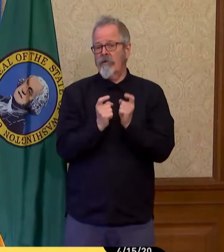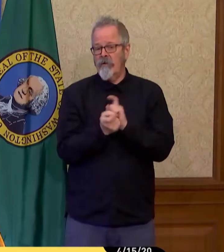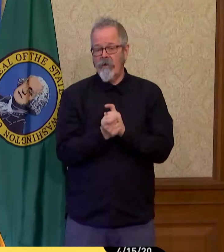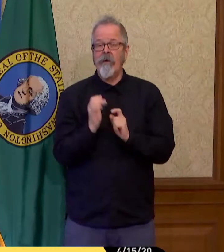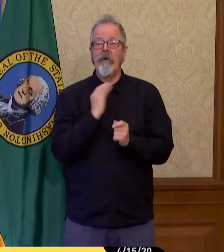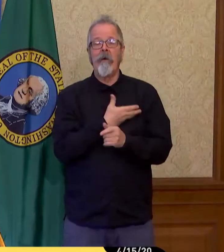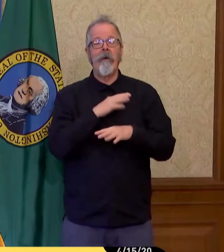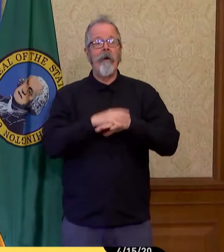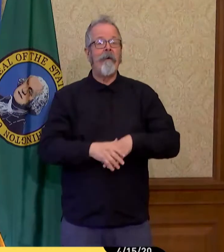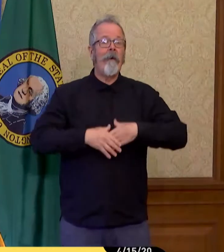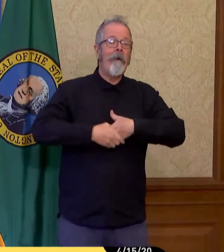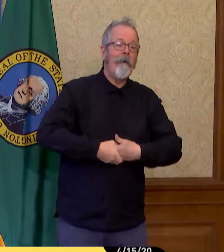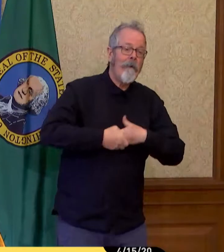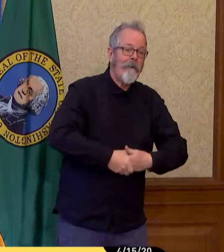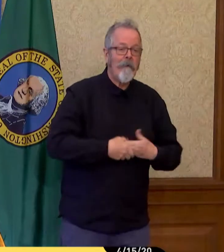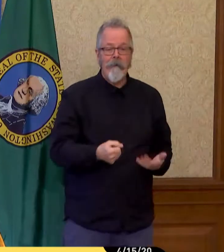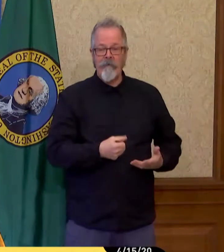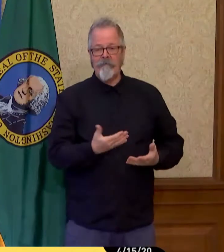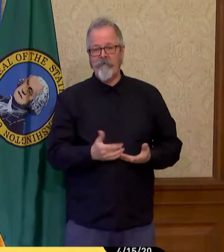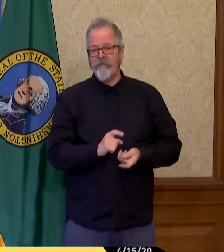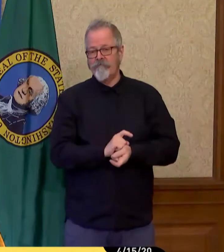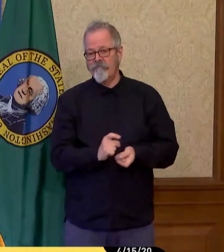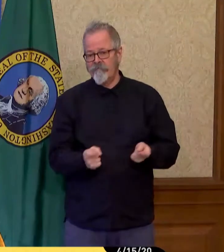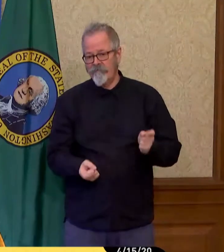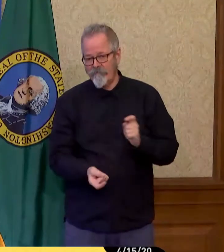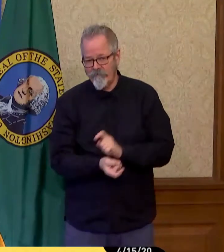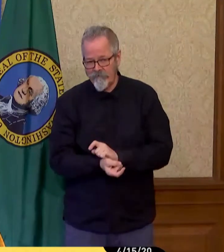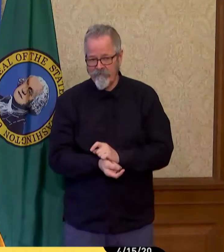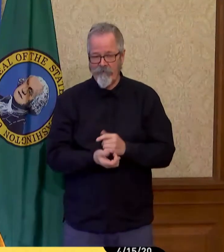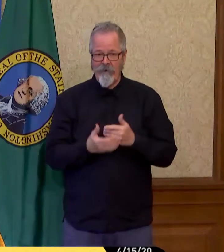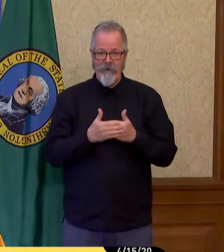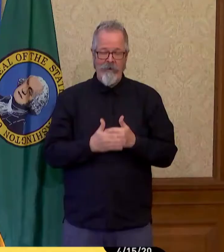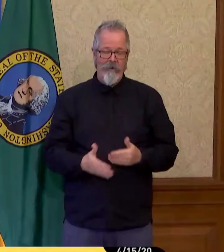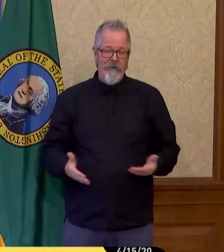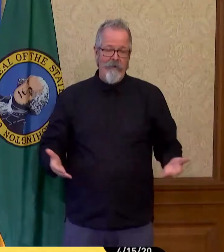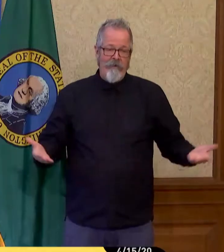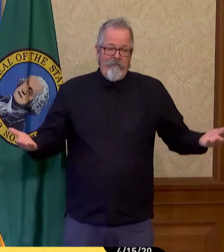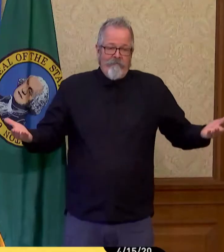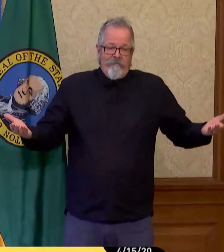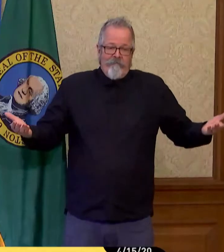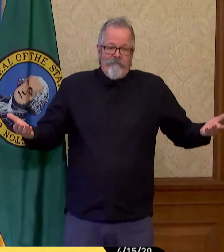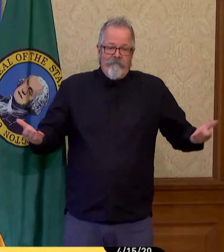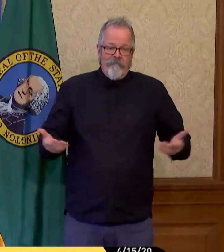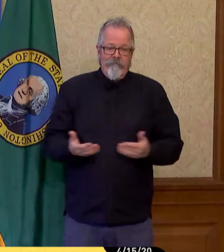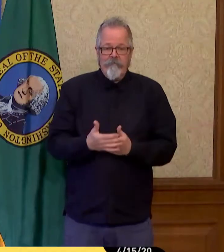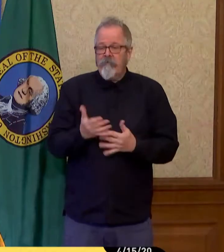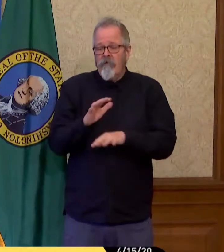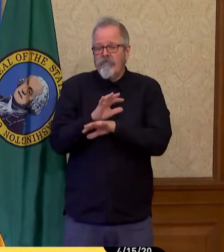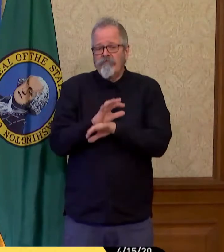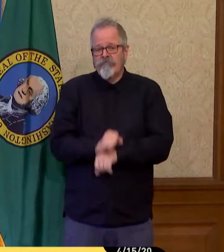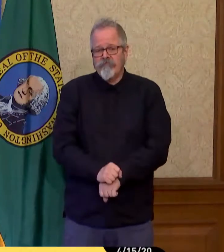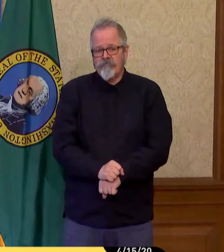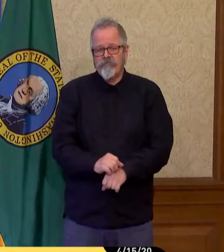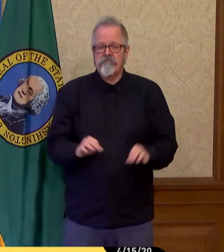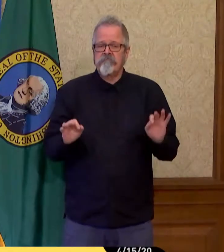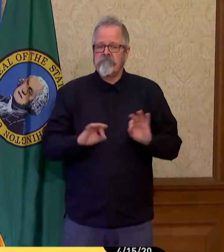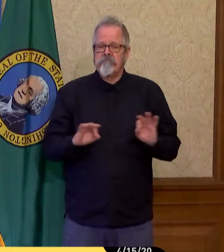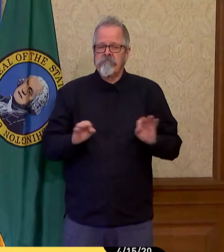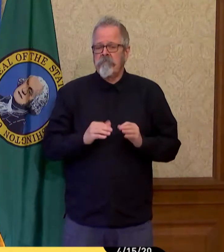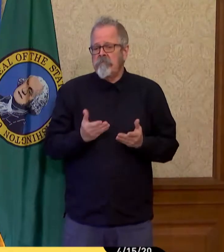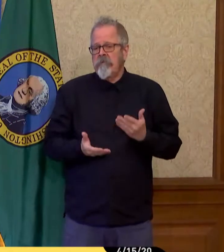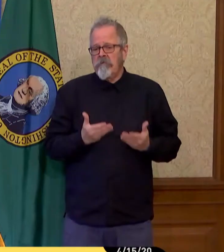think a lot of those things we won't find particularly intrusive. People might be relieved from having to shake hands